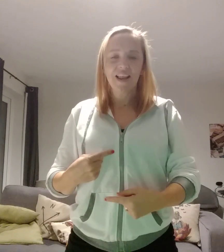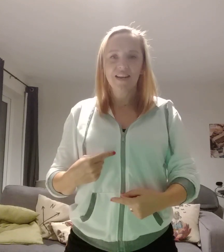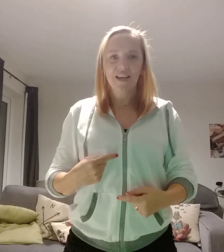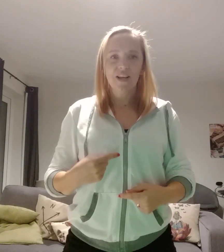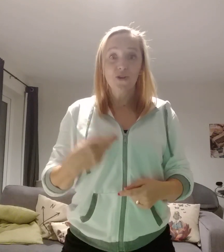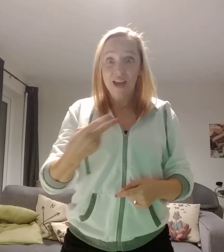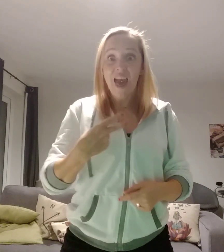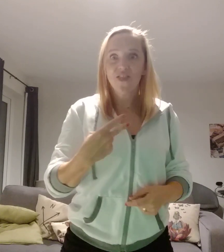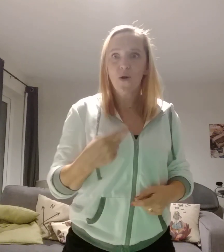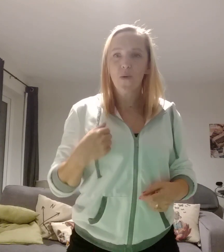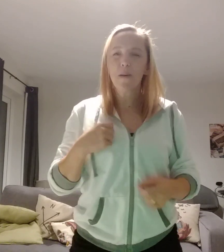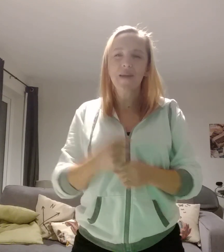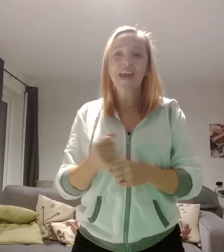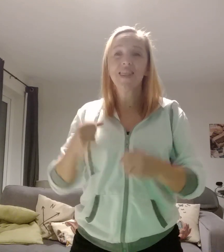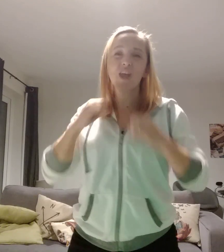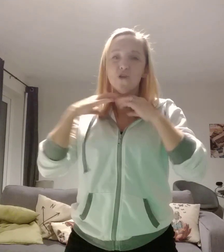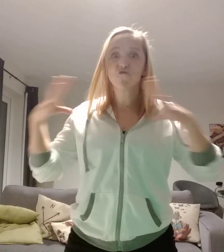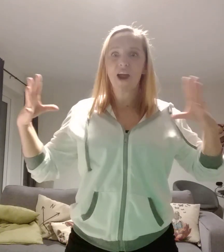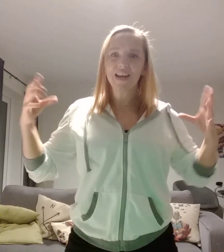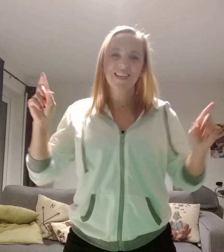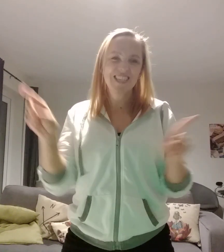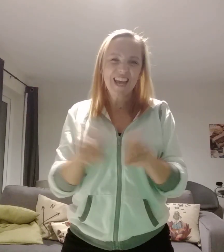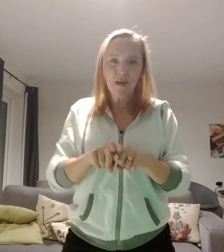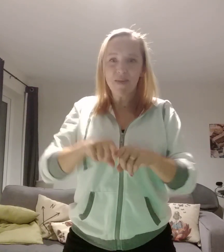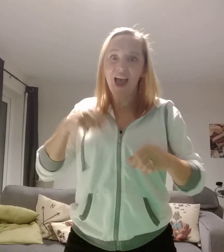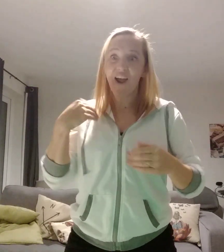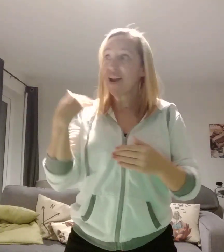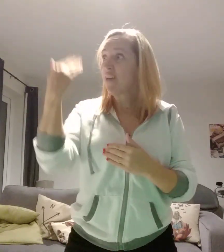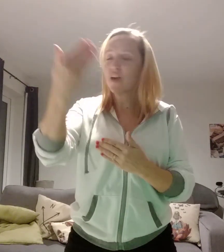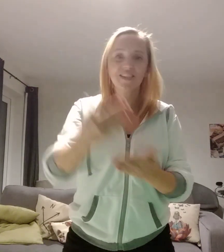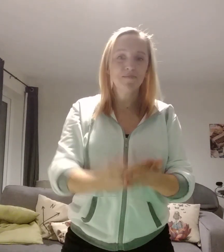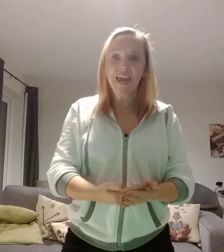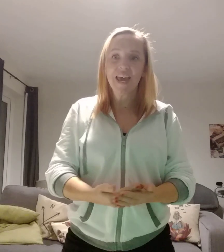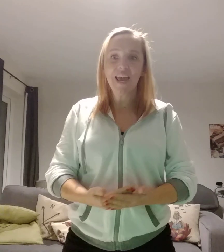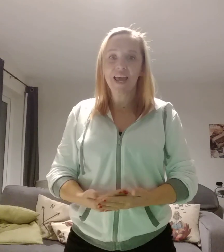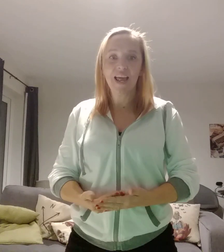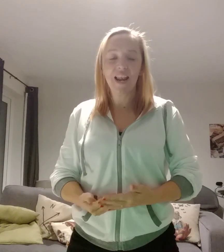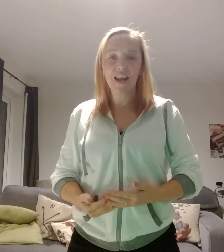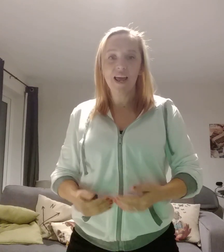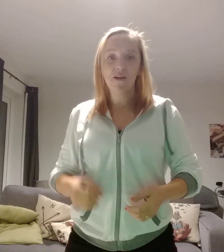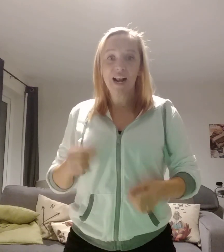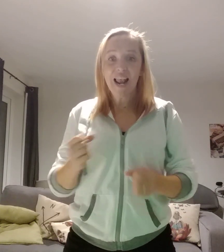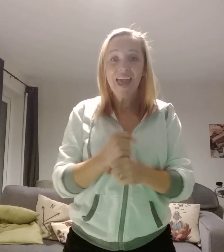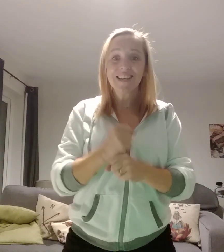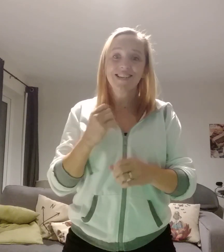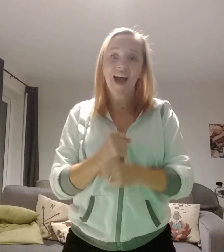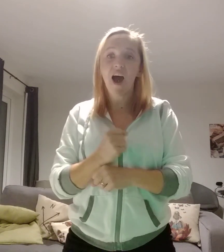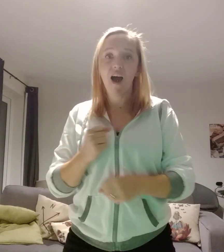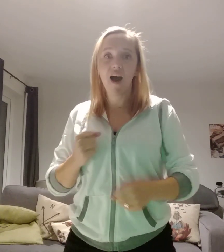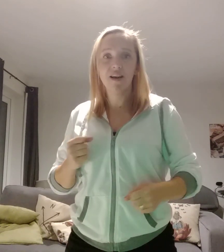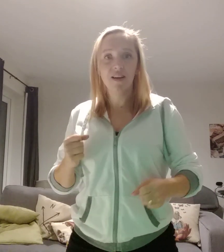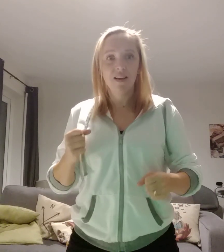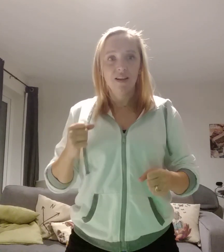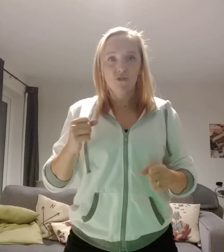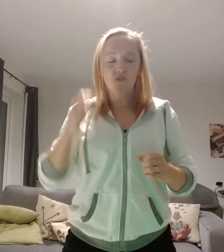unlimited. Together we'll be the greatest team there's ever been. Glenda, dreams